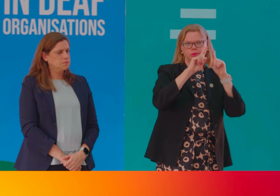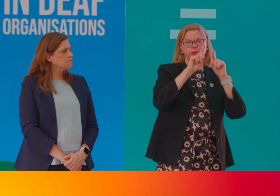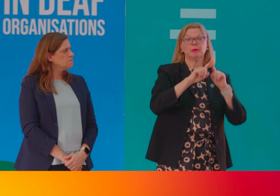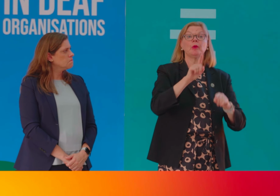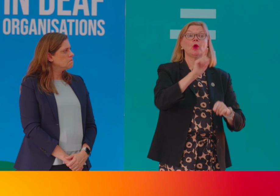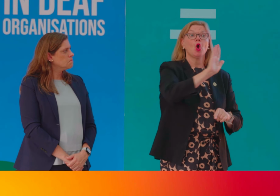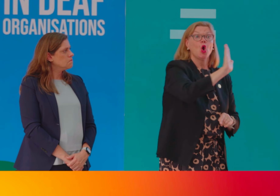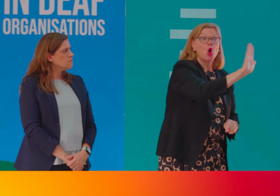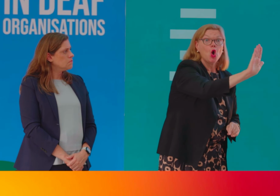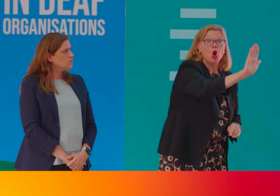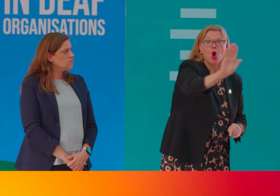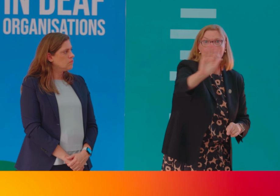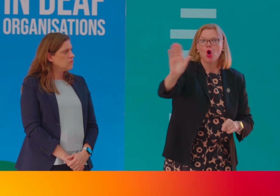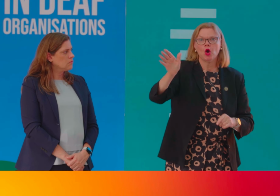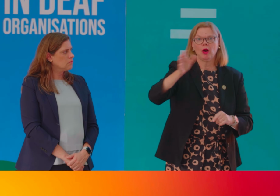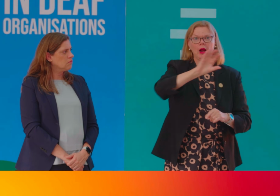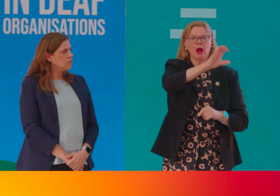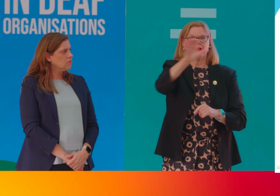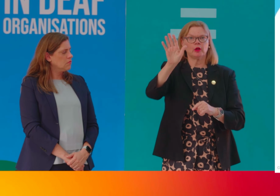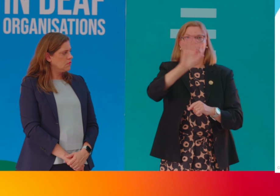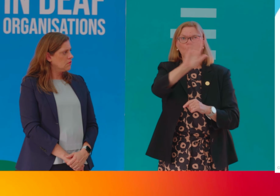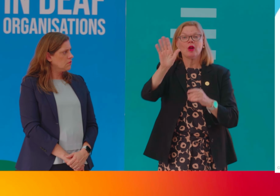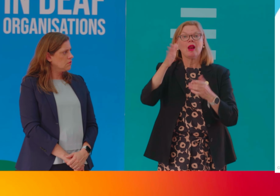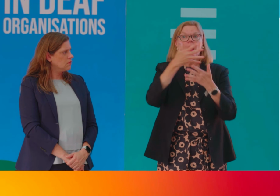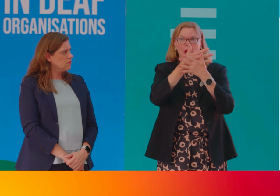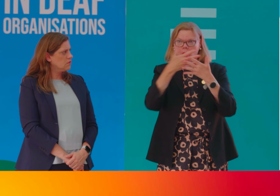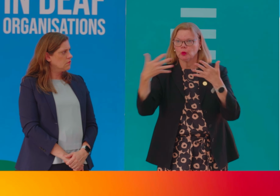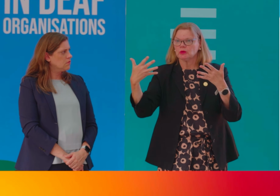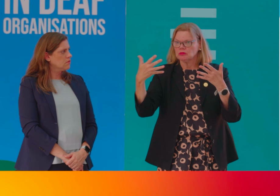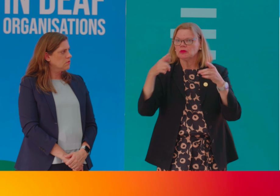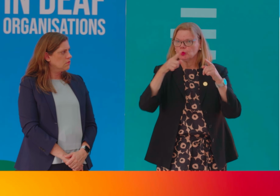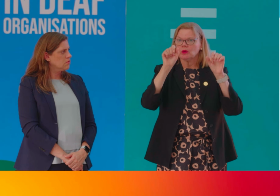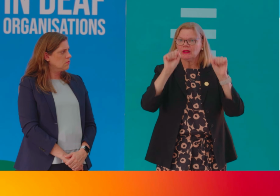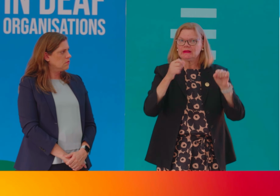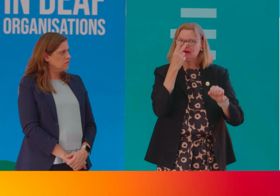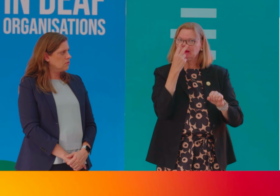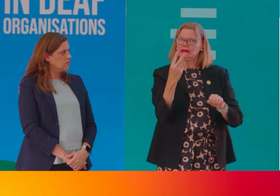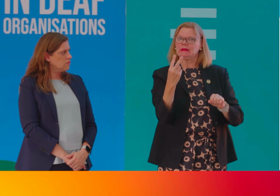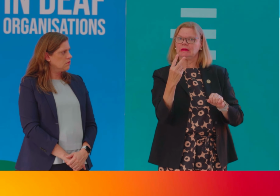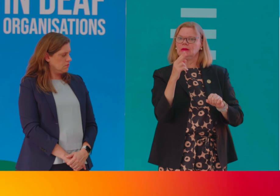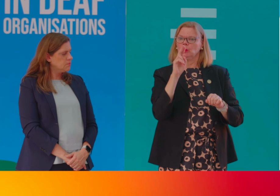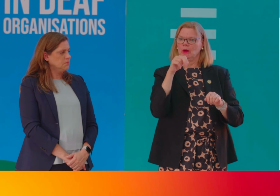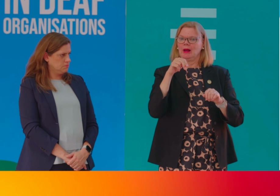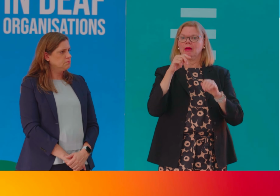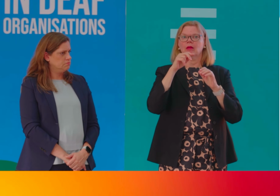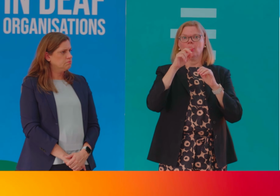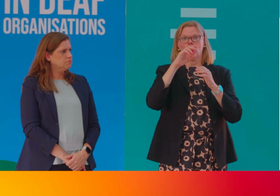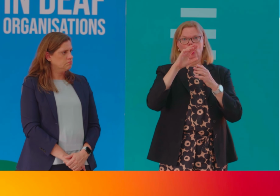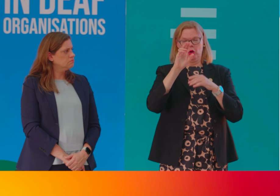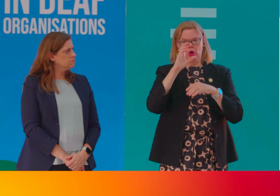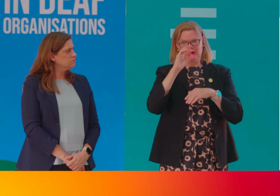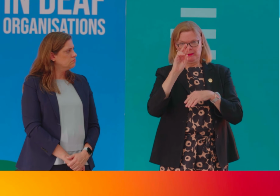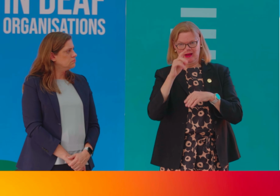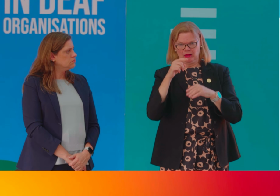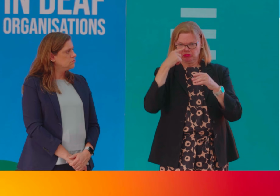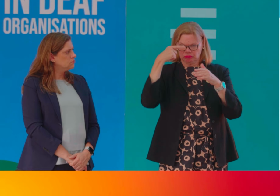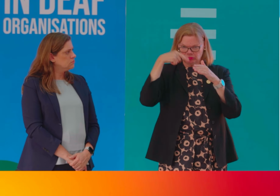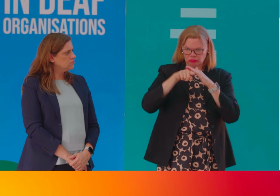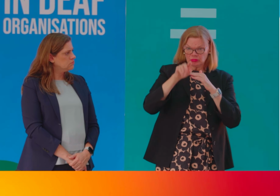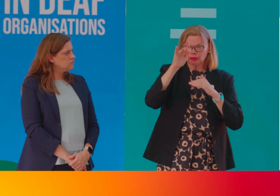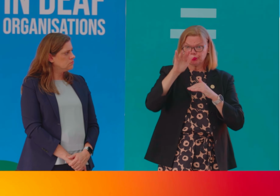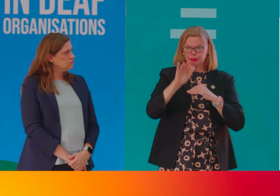more articles speaking to different issues, and it's available in multiple